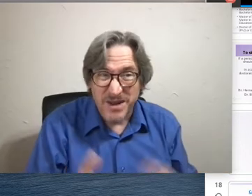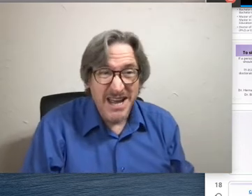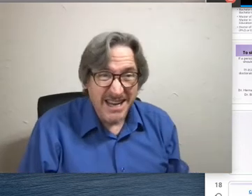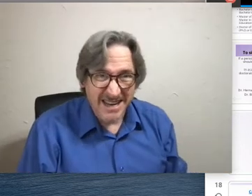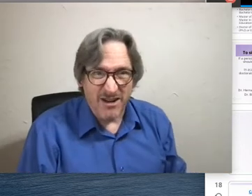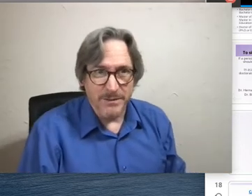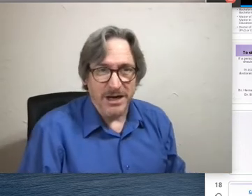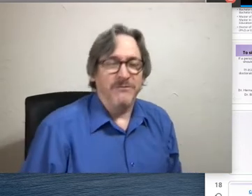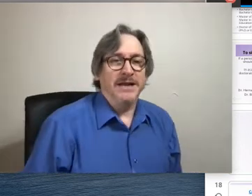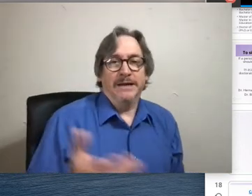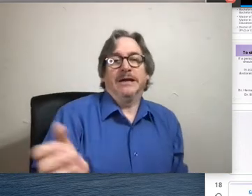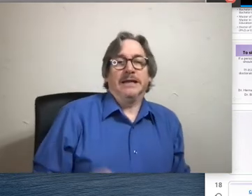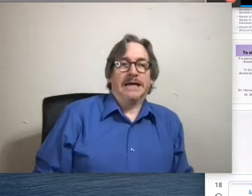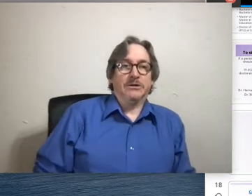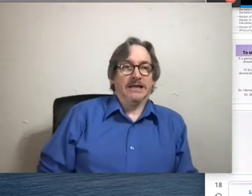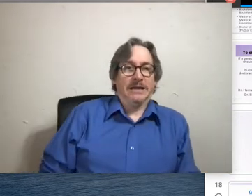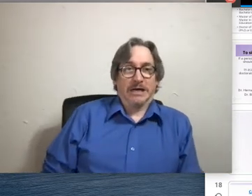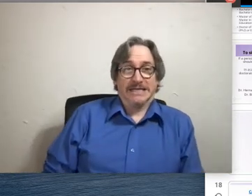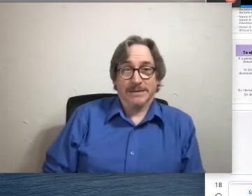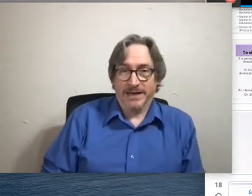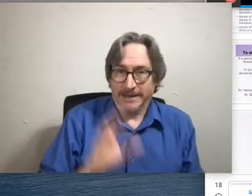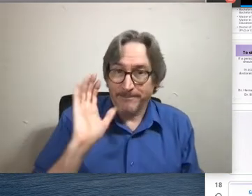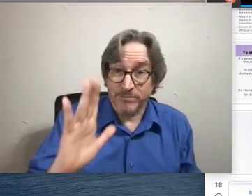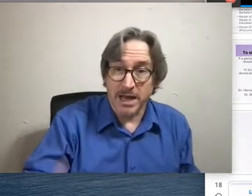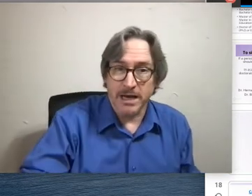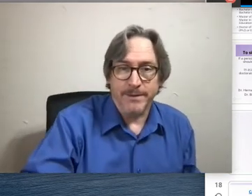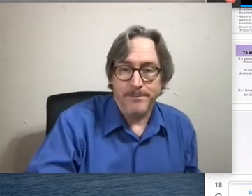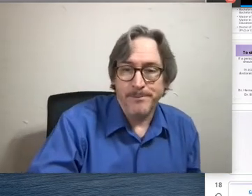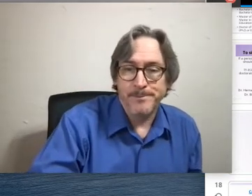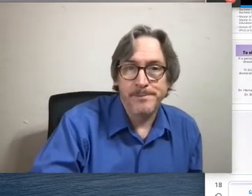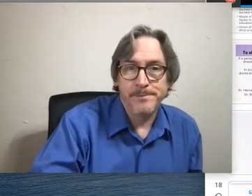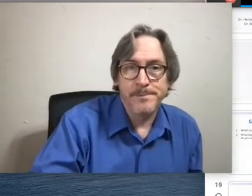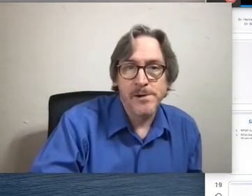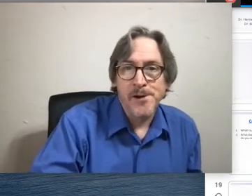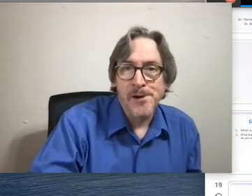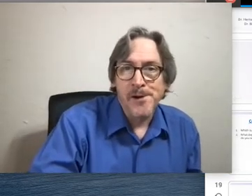up now in the middle of pandemic? Like, I don't think they were anticipating that. Anyway.